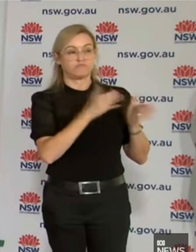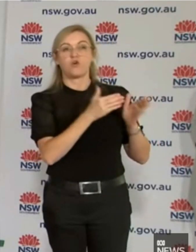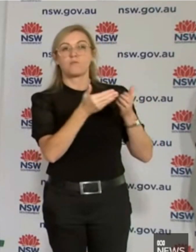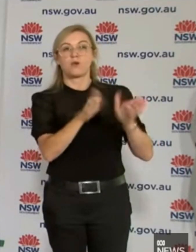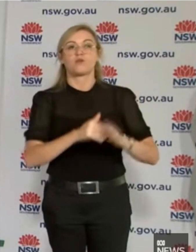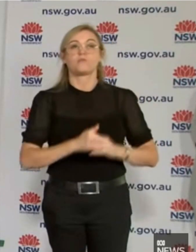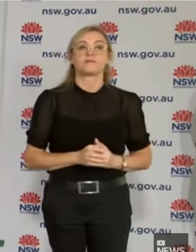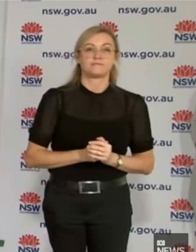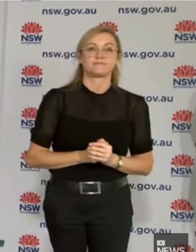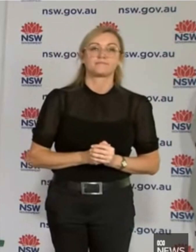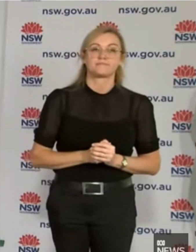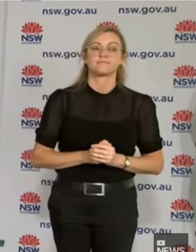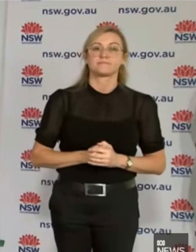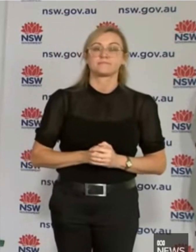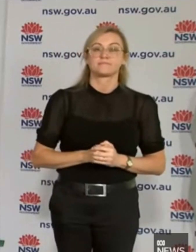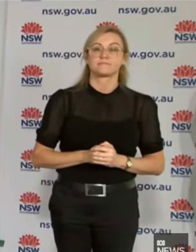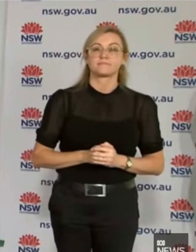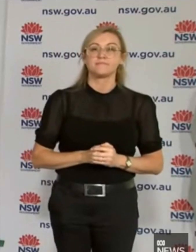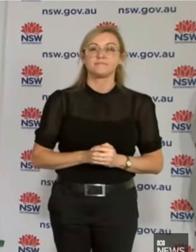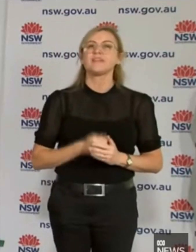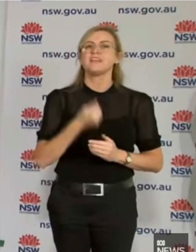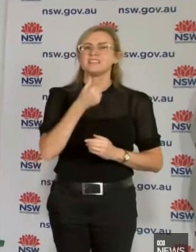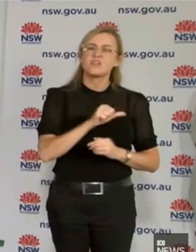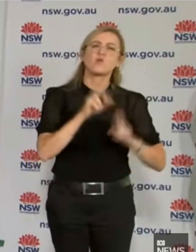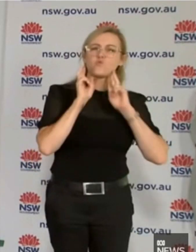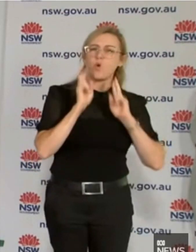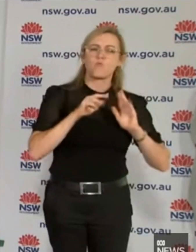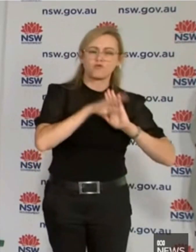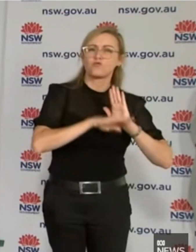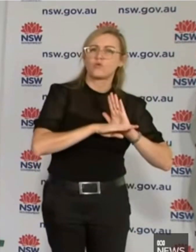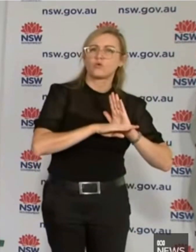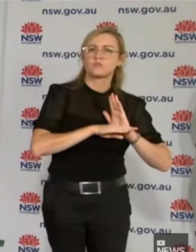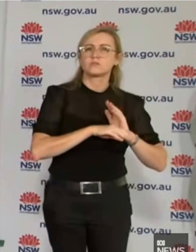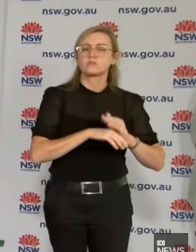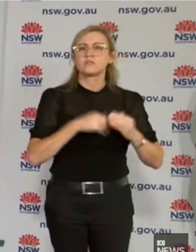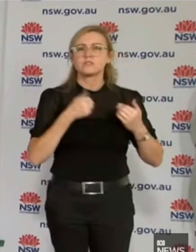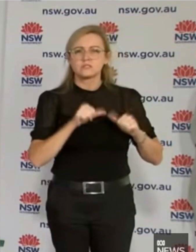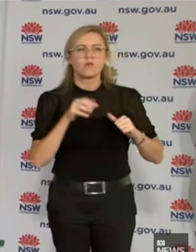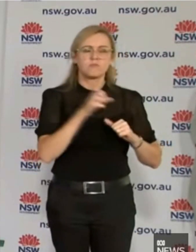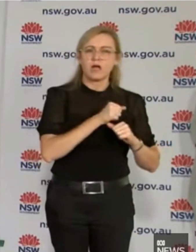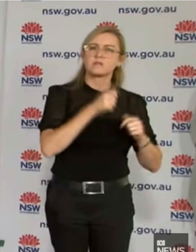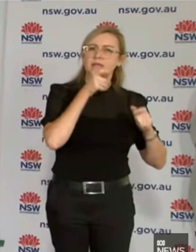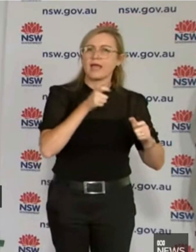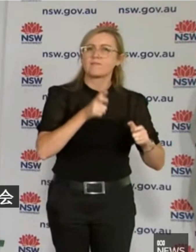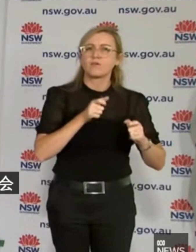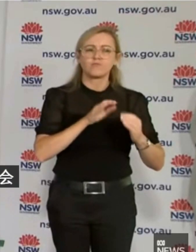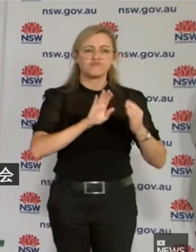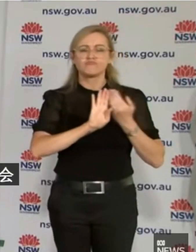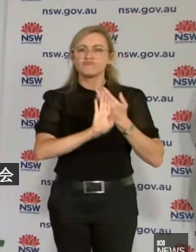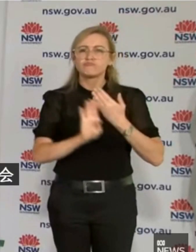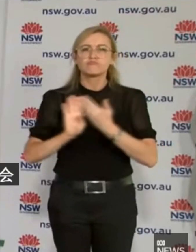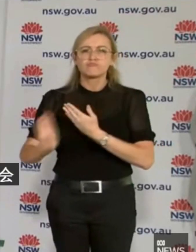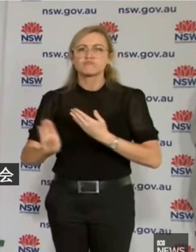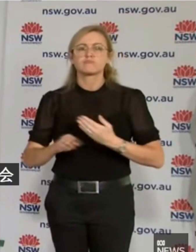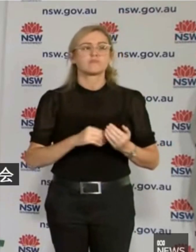the current arrangements, the lockdown arrangements. There'll still be the standard restrictions, of course, the precautionary measures, but they'll be out